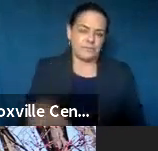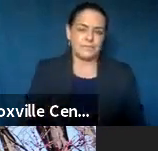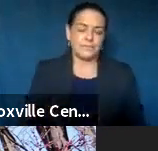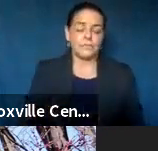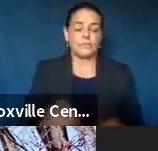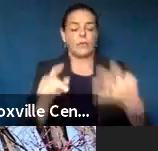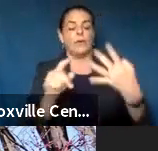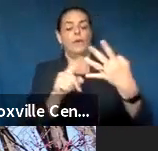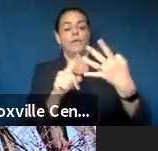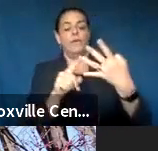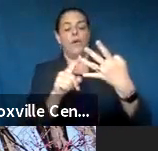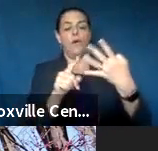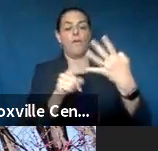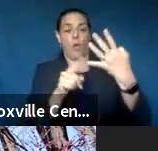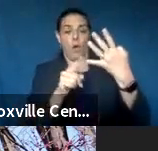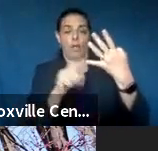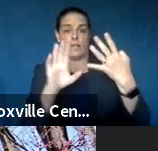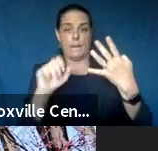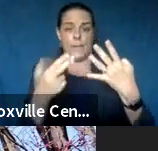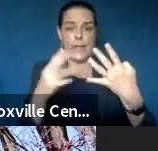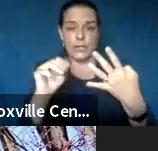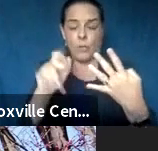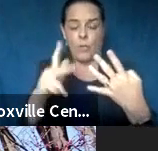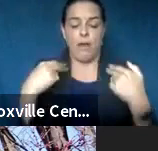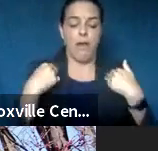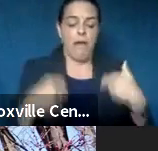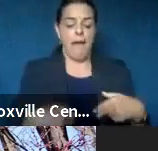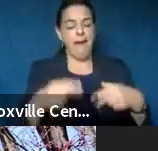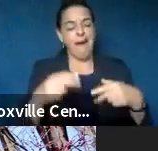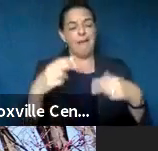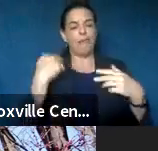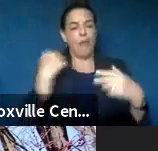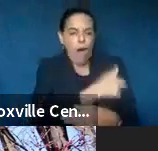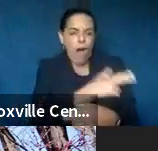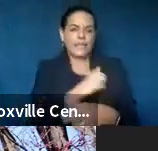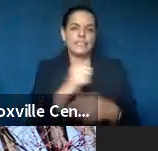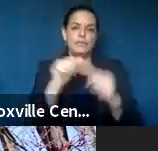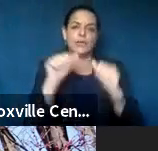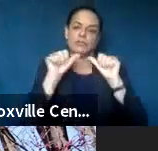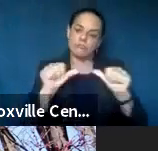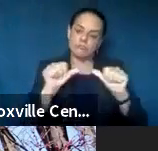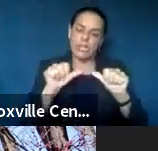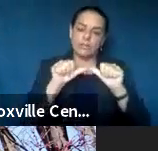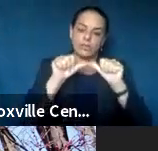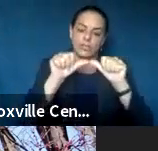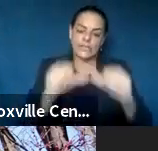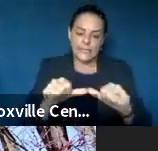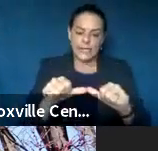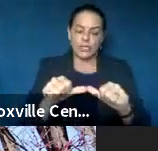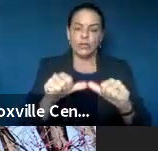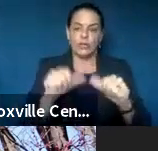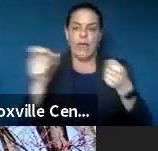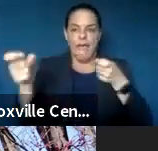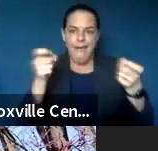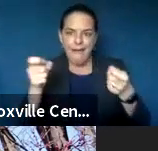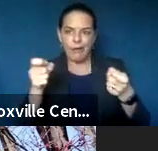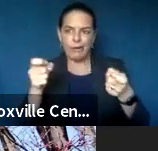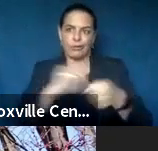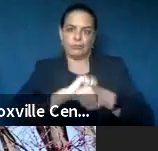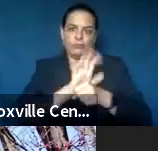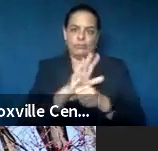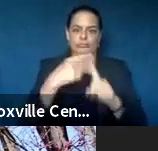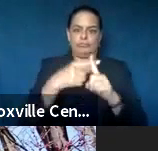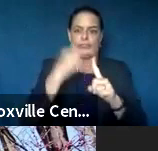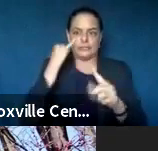fourth benchmark, healthcare system capabilities remain within current or forecasted surge capacity. These graphs show